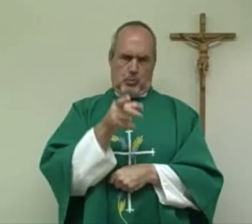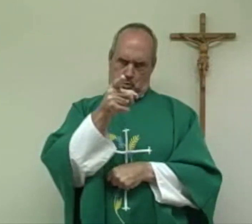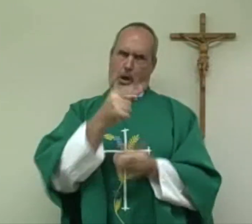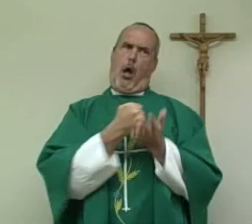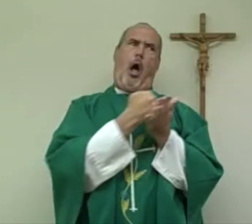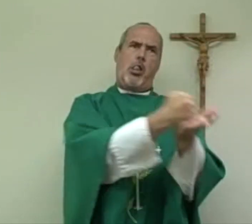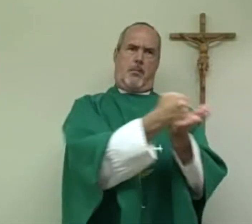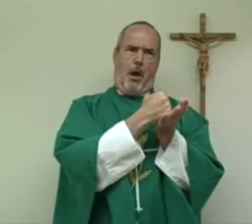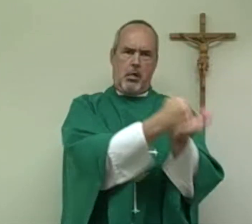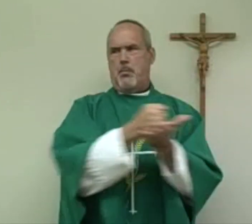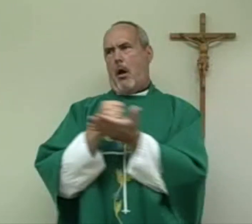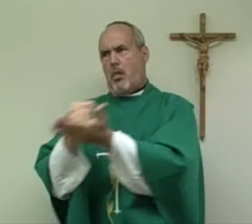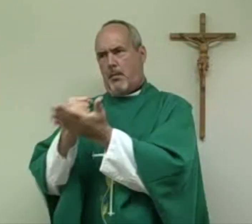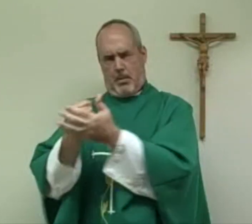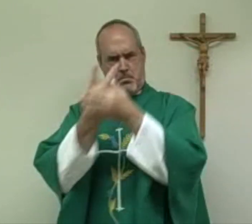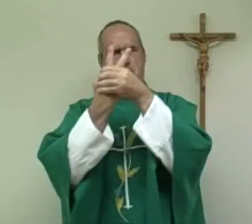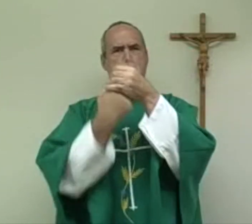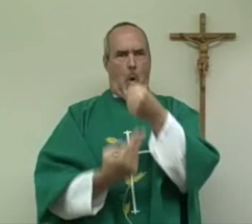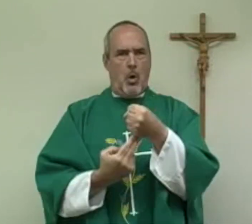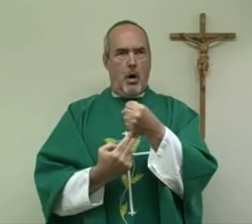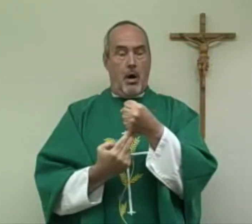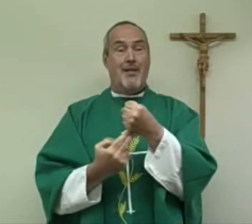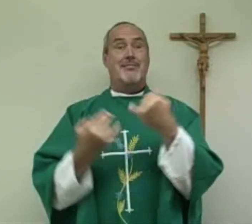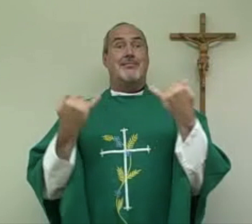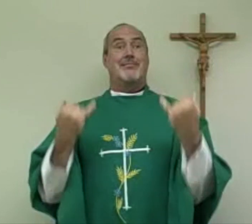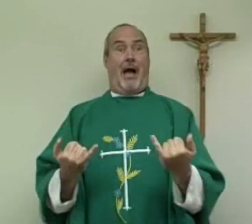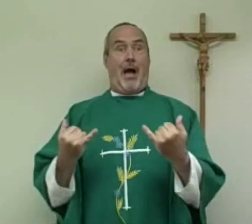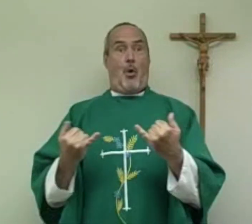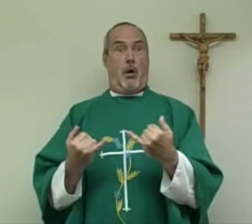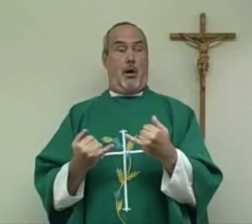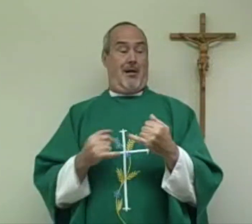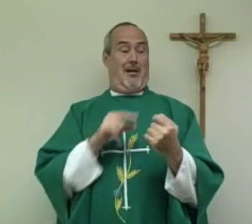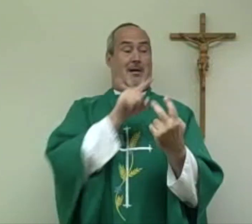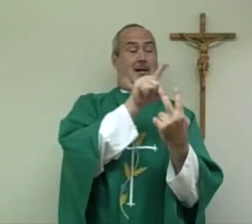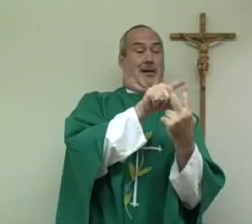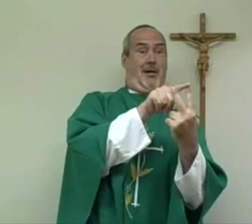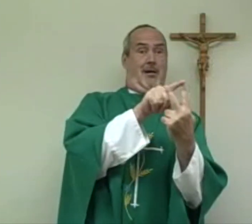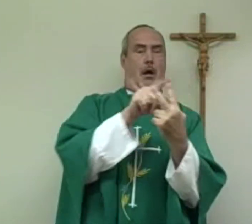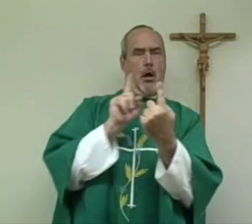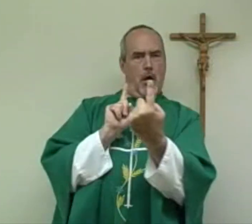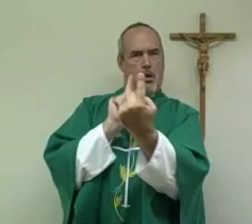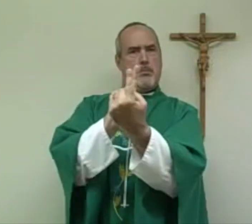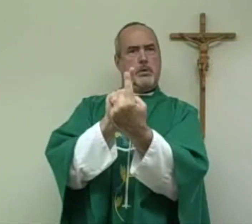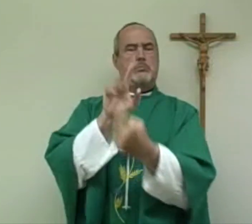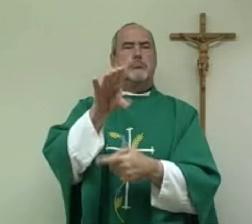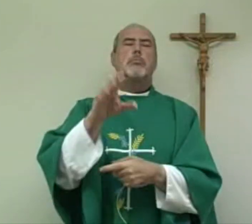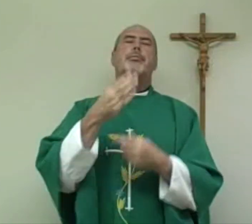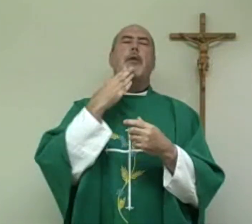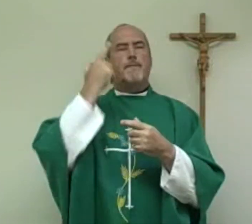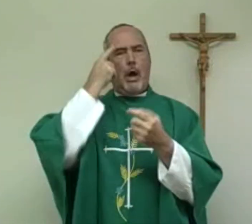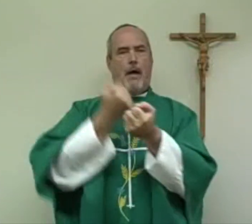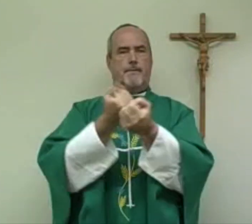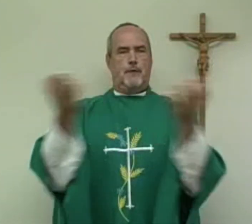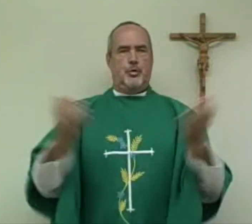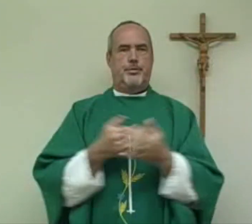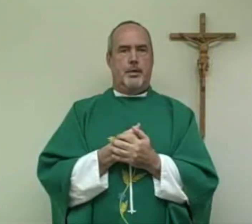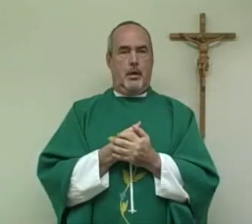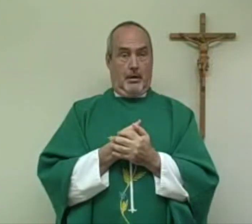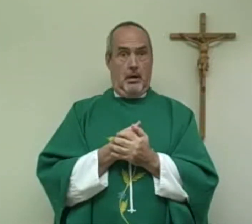know 2 people that you love and you help both of them. And the first person comes to you and says, "Oh, thanks for